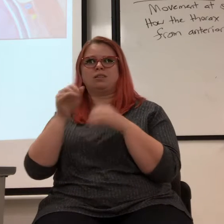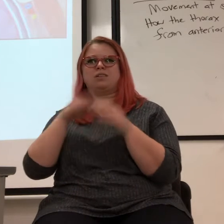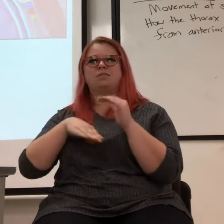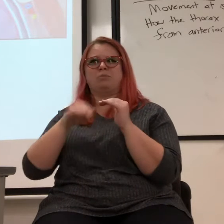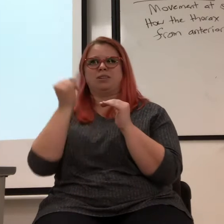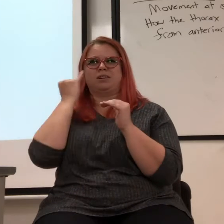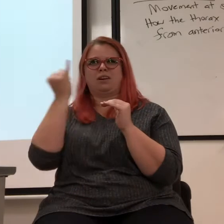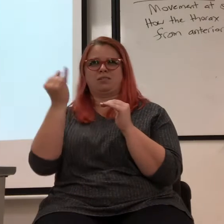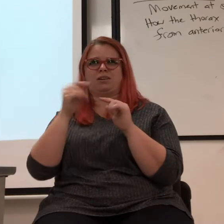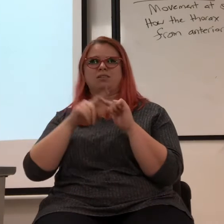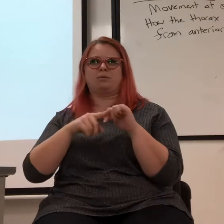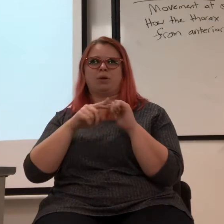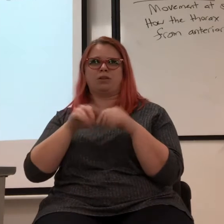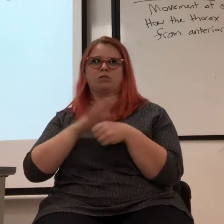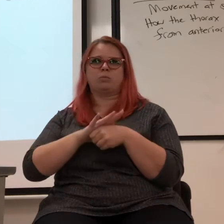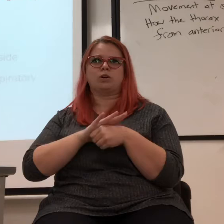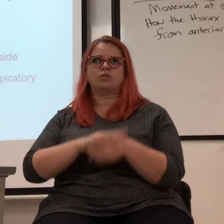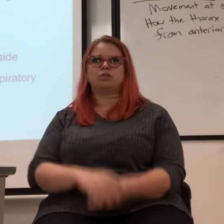here.